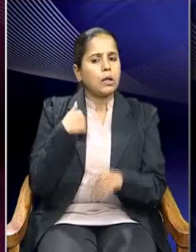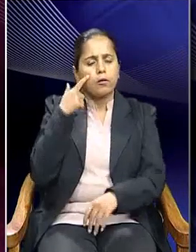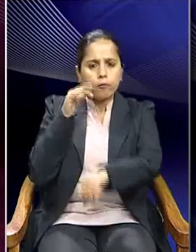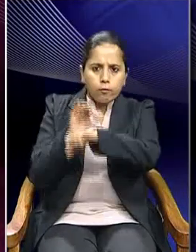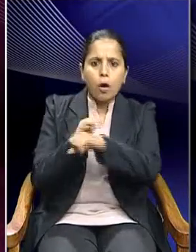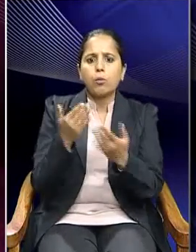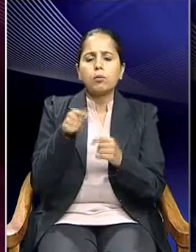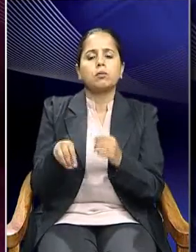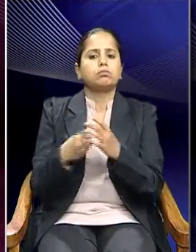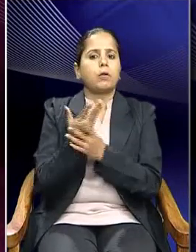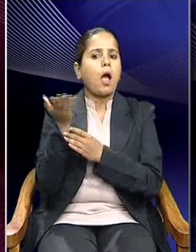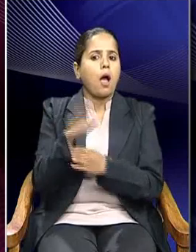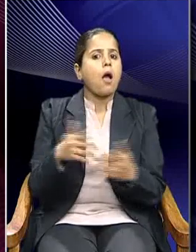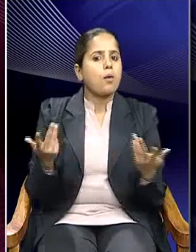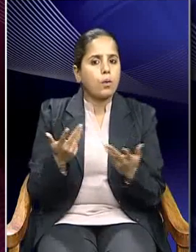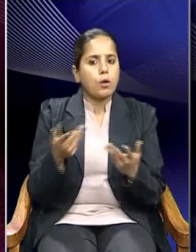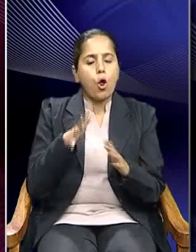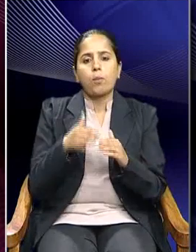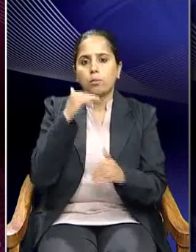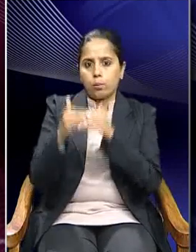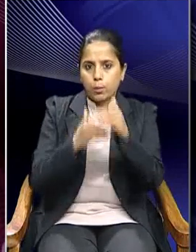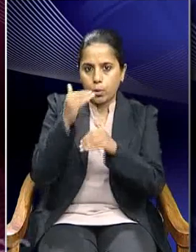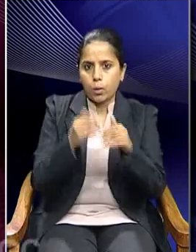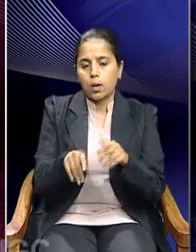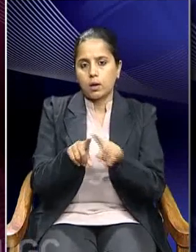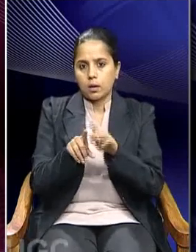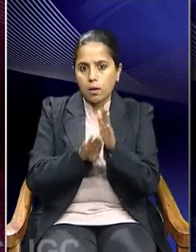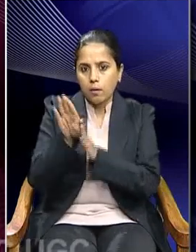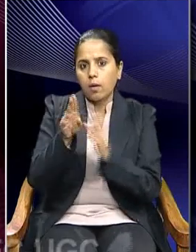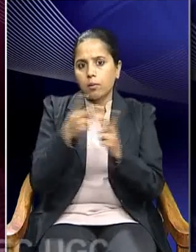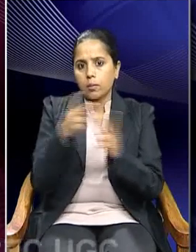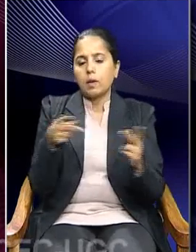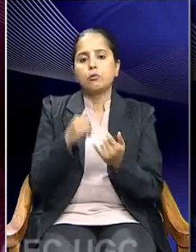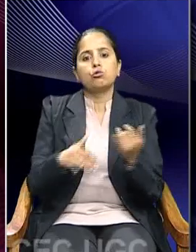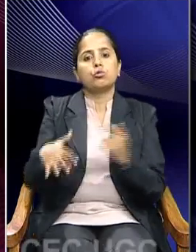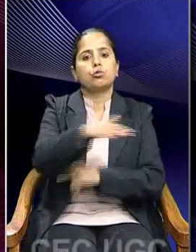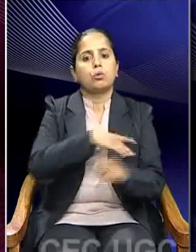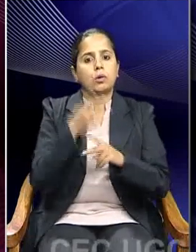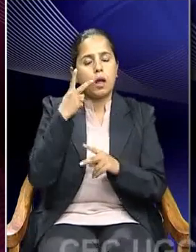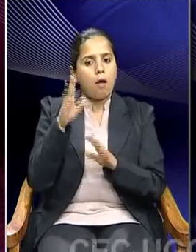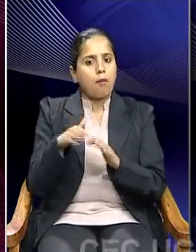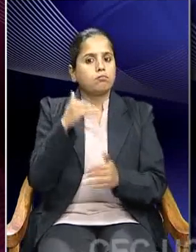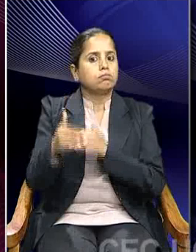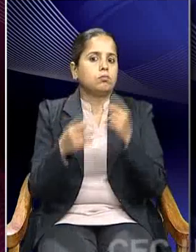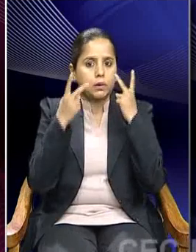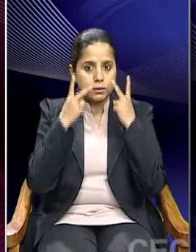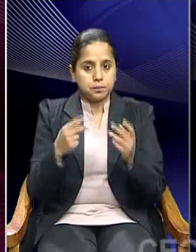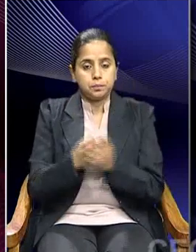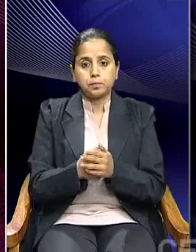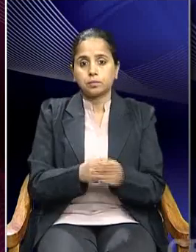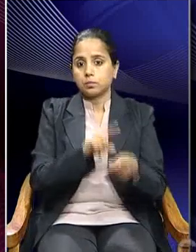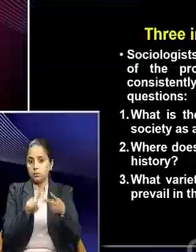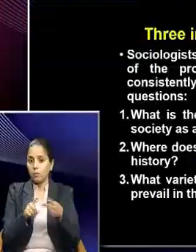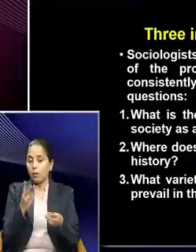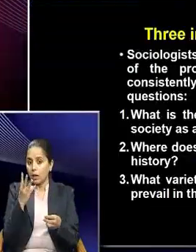this evolution or progress and development that a particular society has undergone. Number